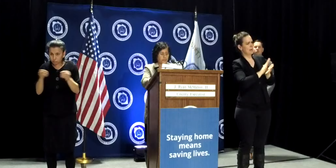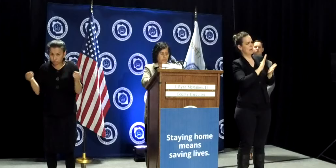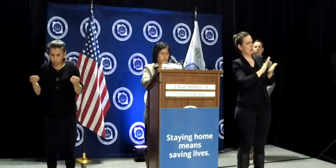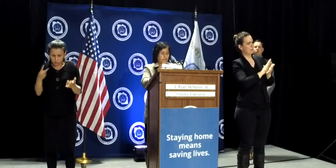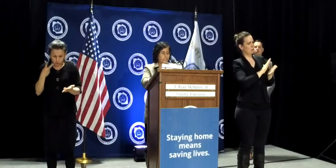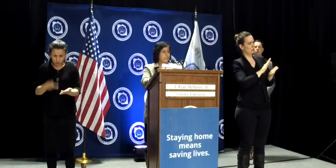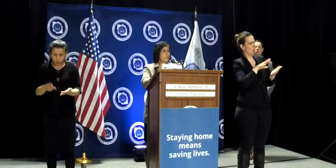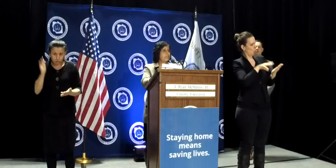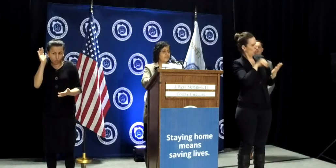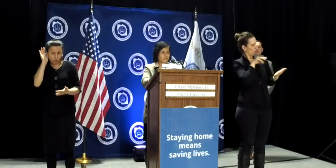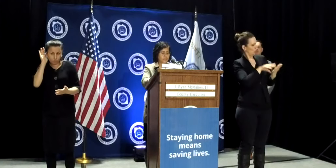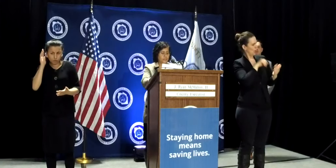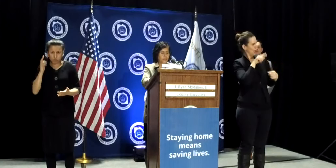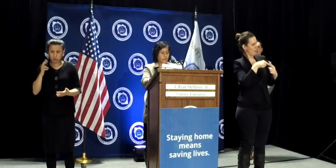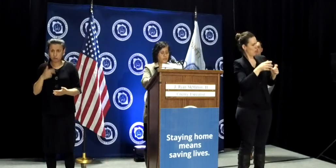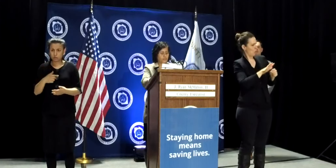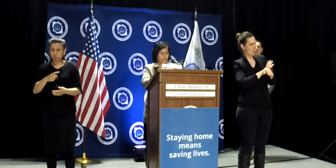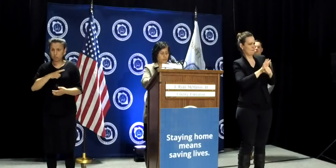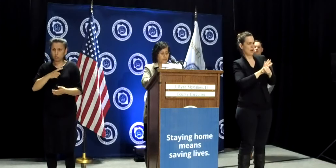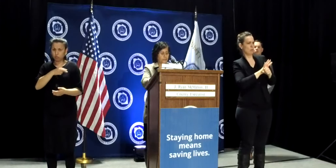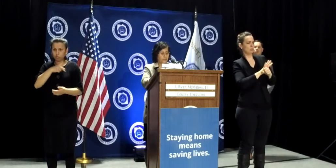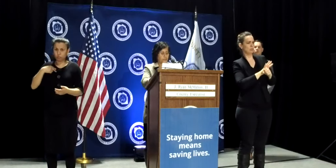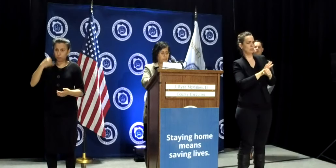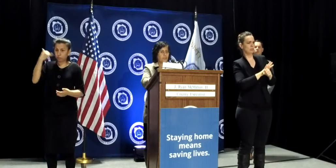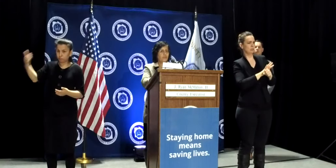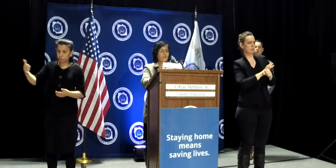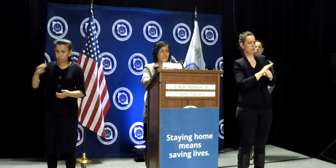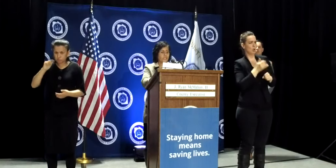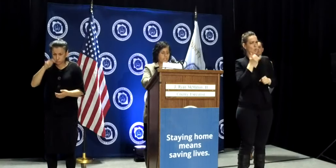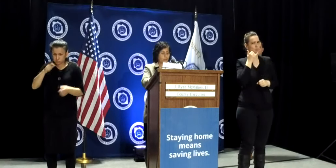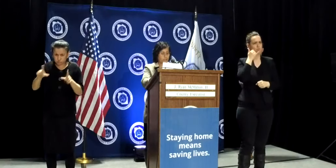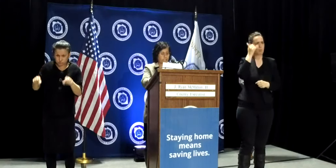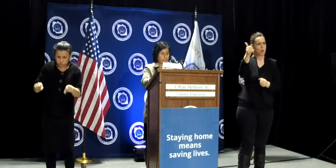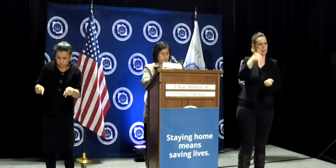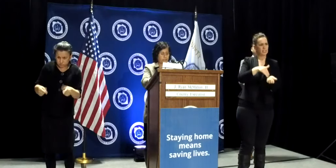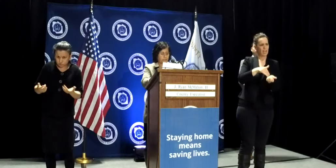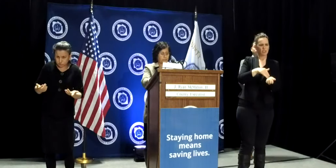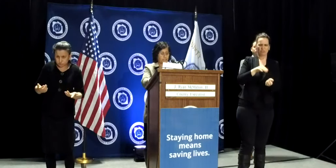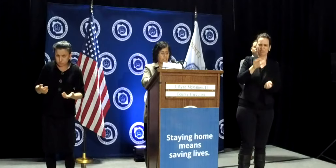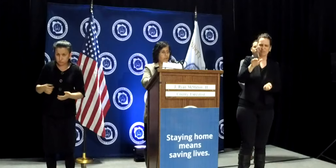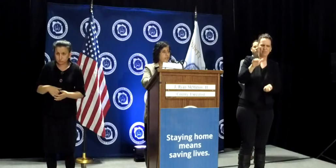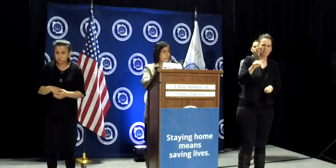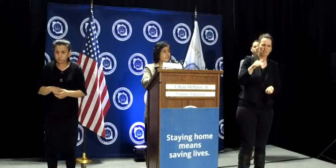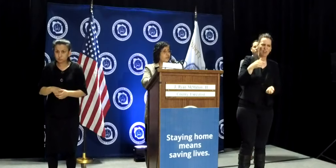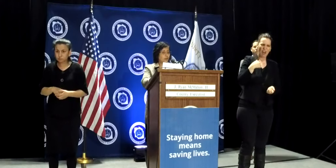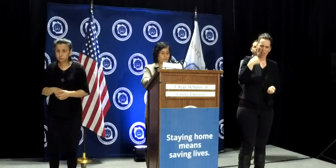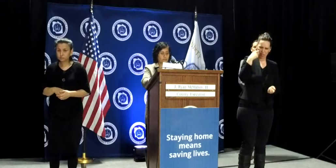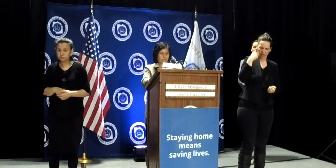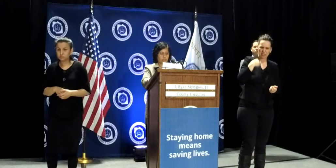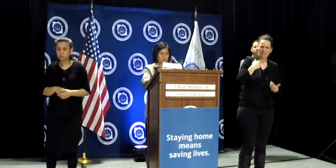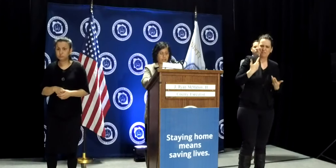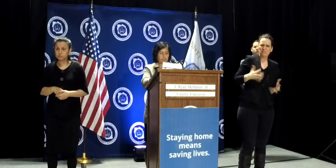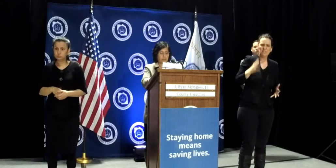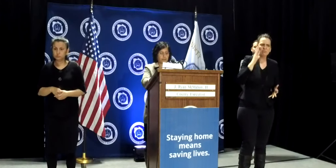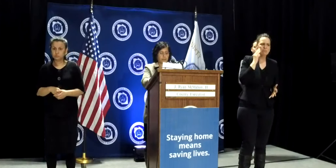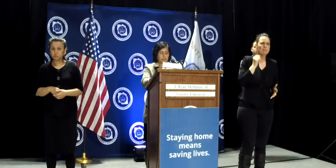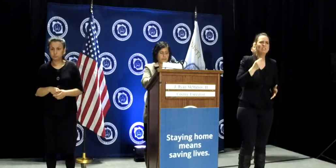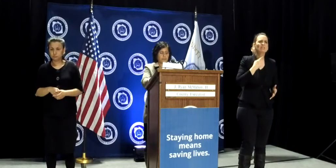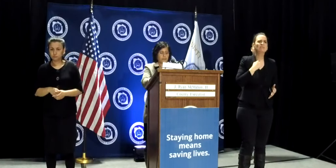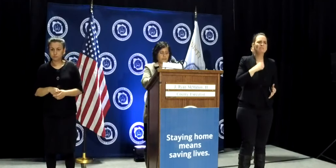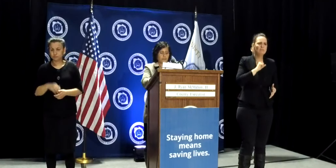test. By the time his symptoms have almost resolved, 48 hours later, he gets a call from the health